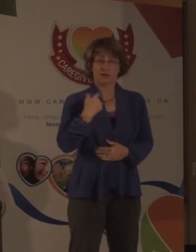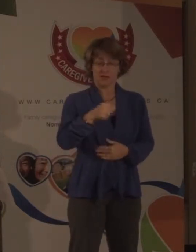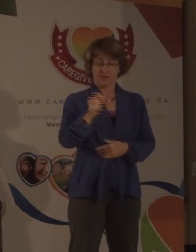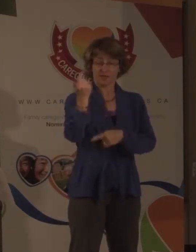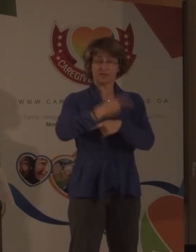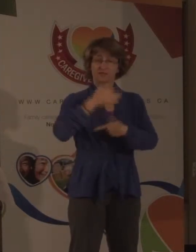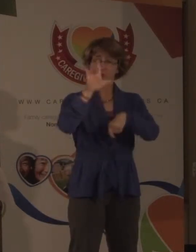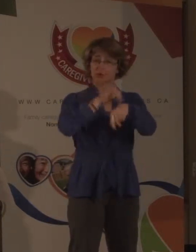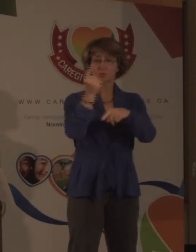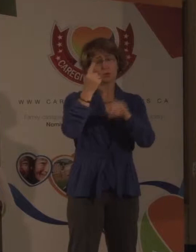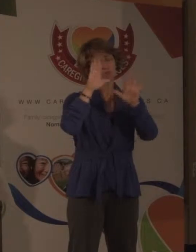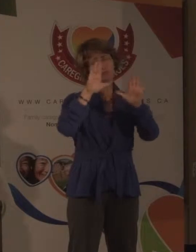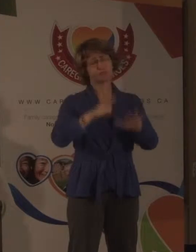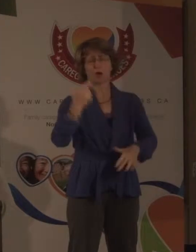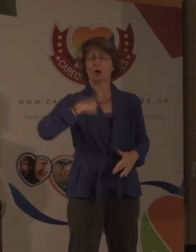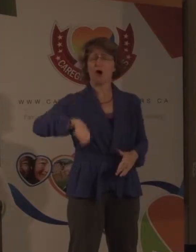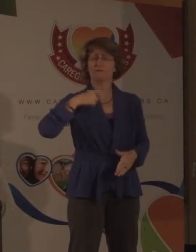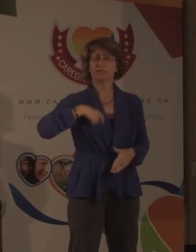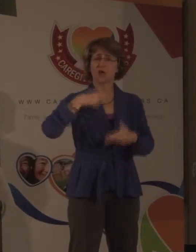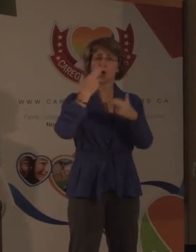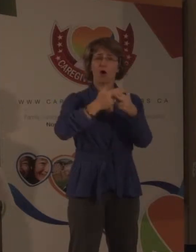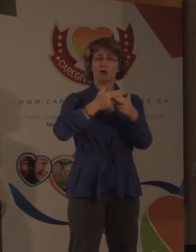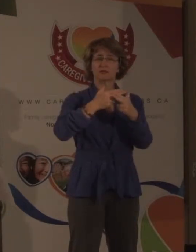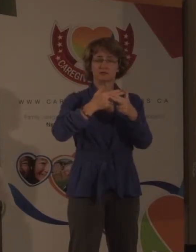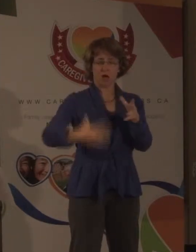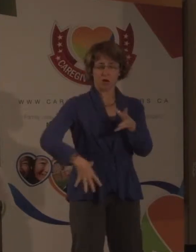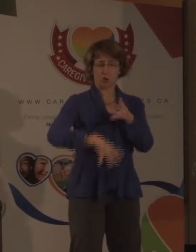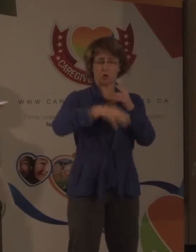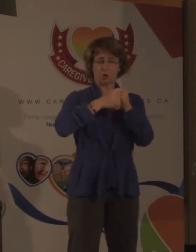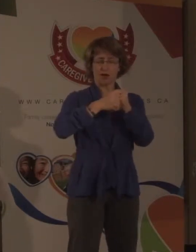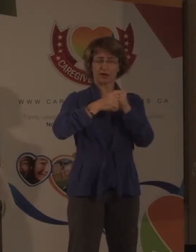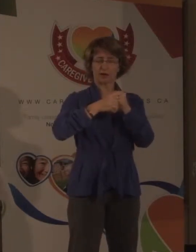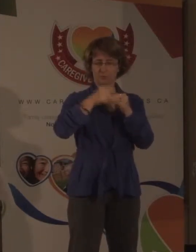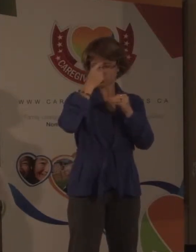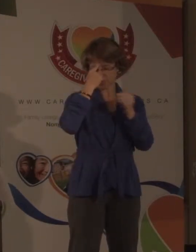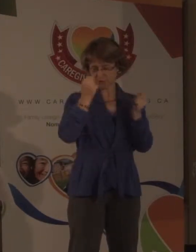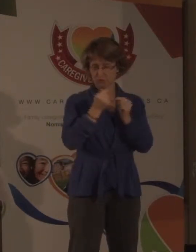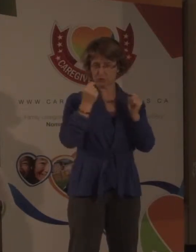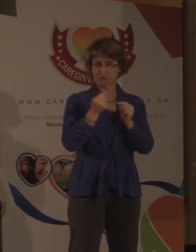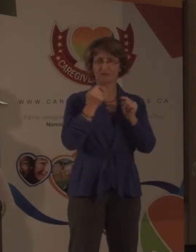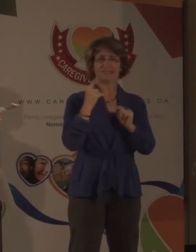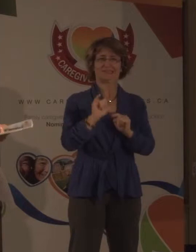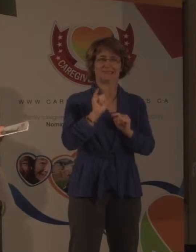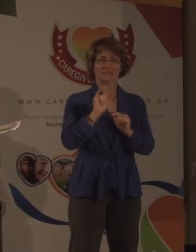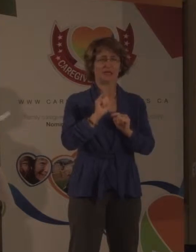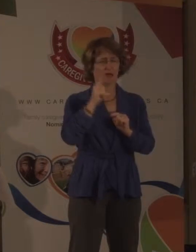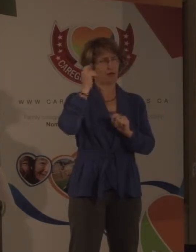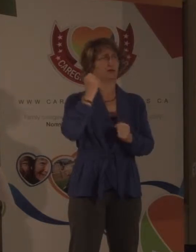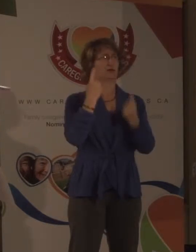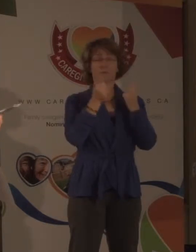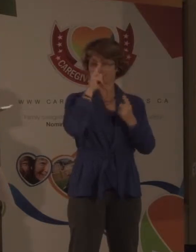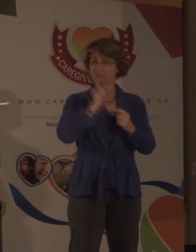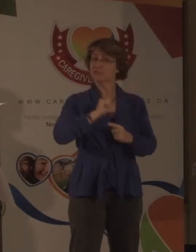the other day called Acquired Brain Injury. And it really brought to light to me, because I'm dealing with a lot of